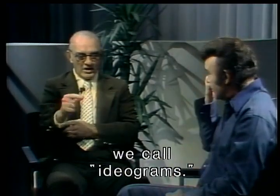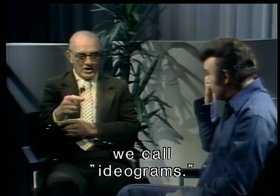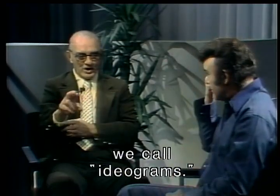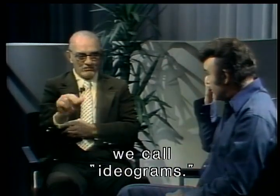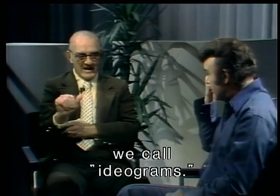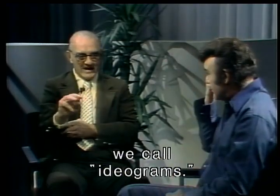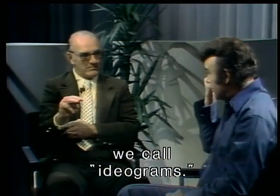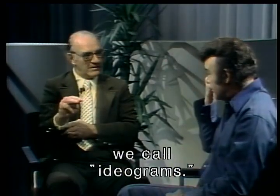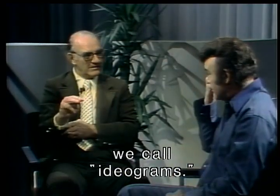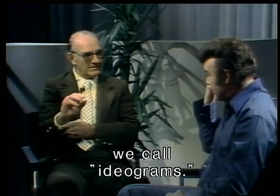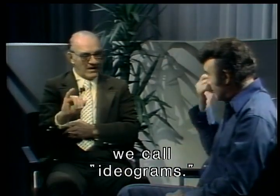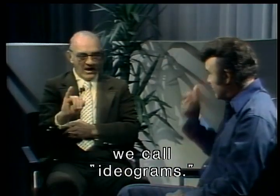ideogram.